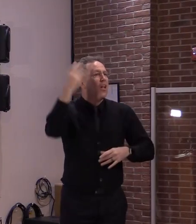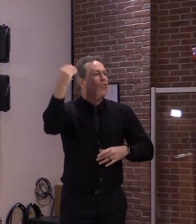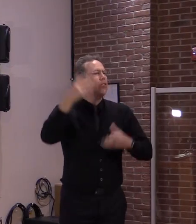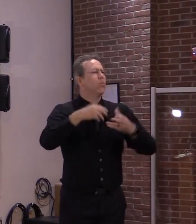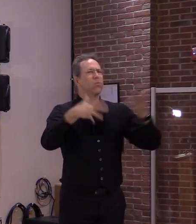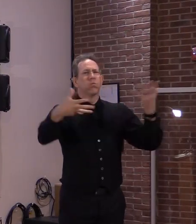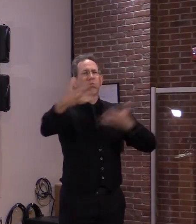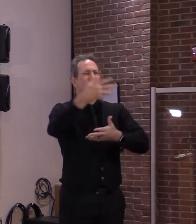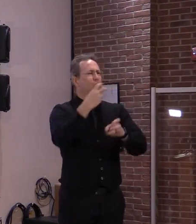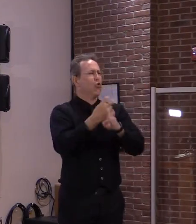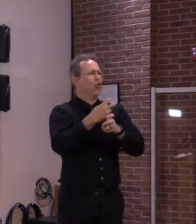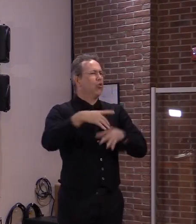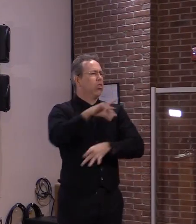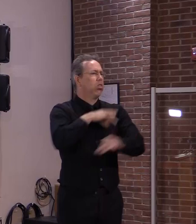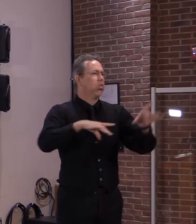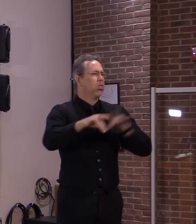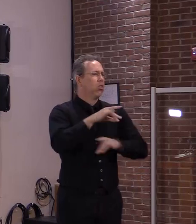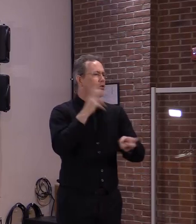Thank you.